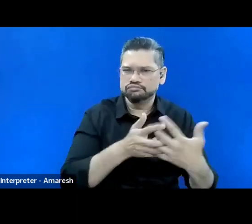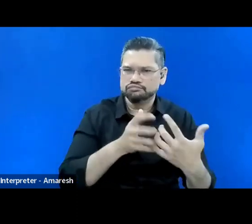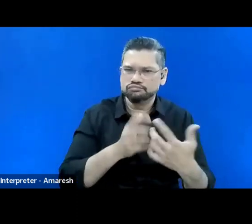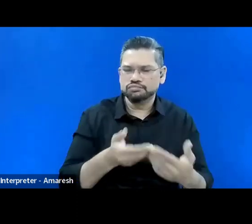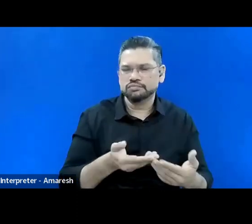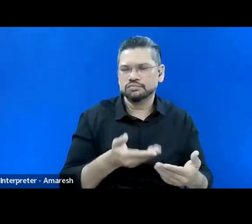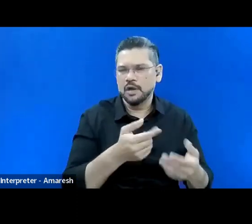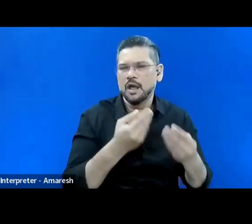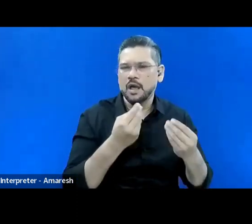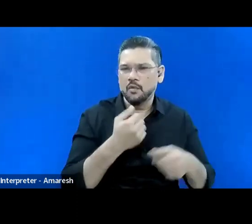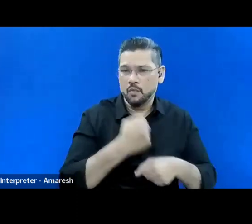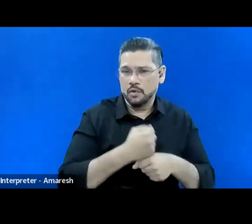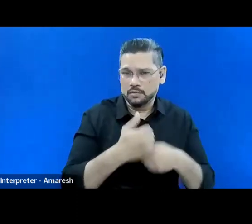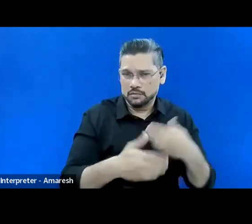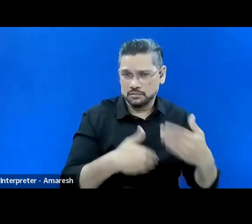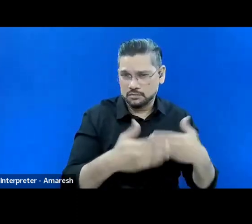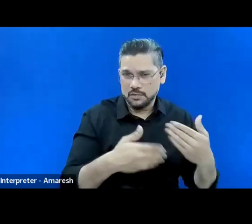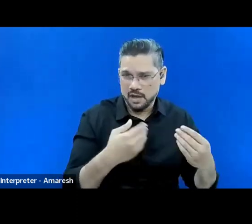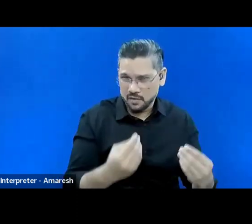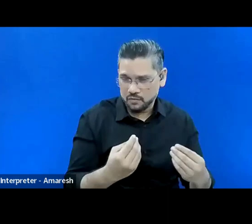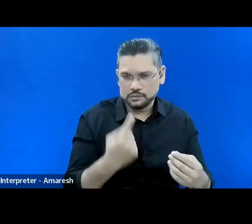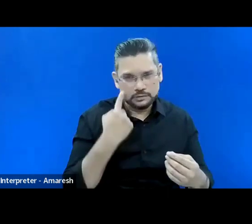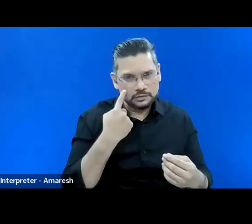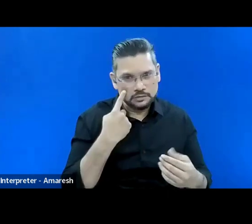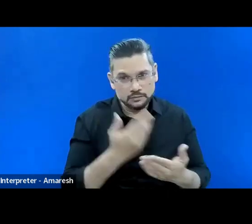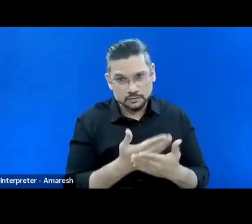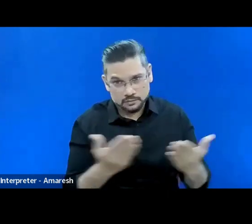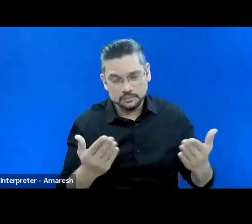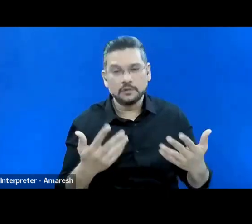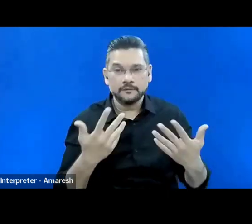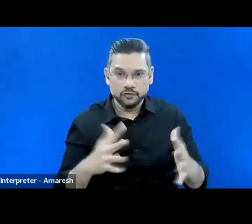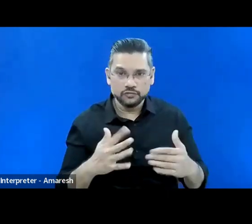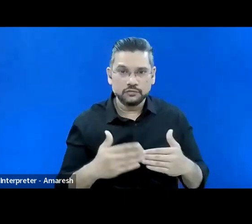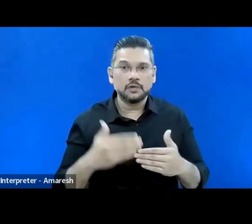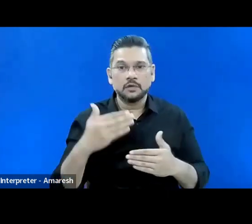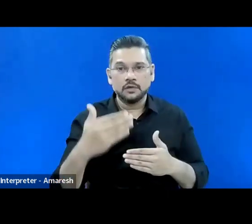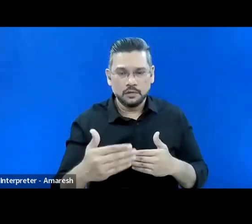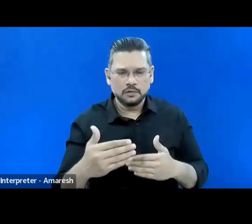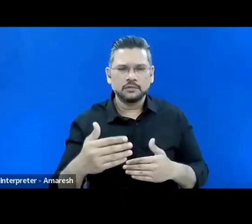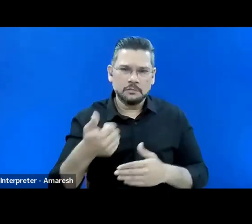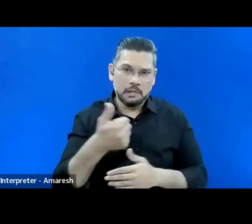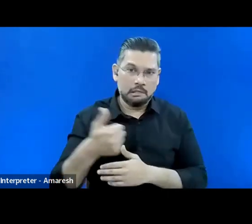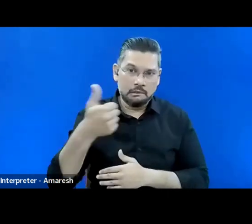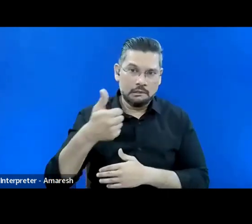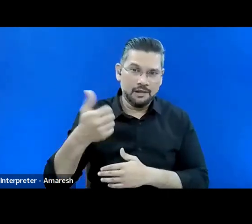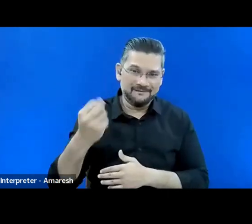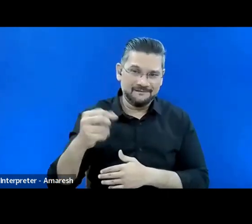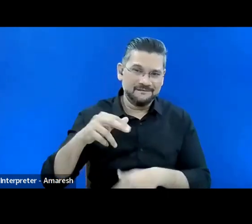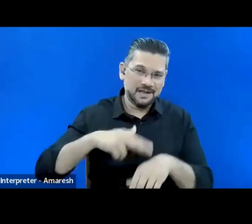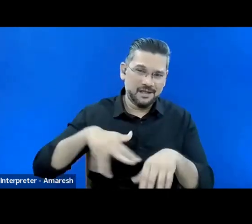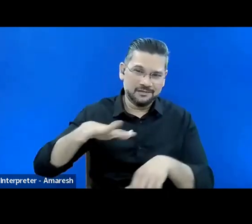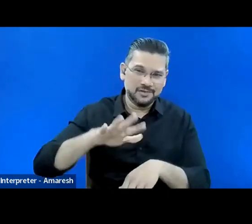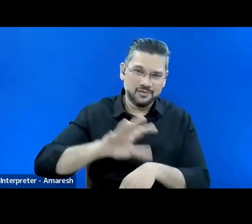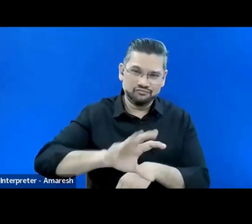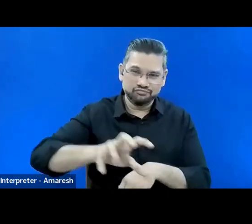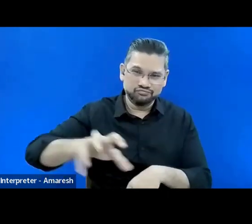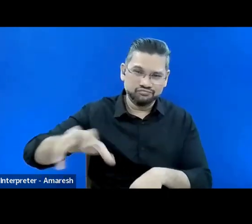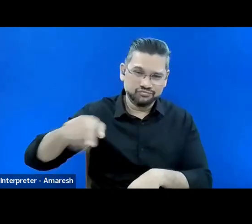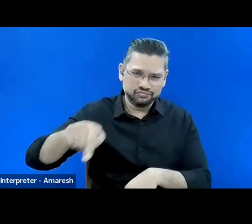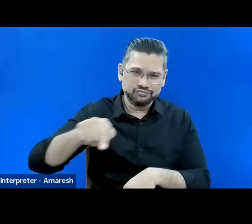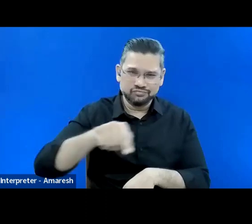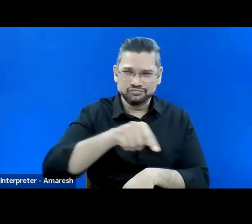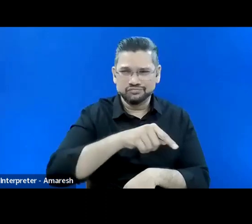and also how the national leaders can work at the national level for implementation of the DI